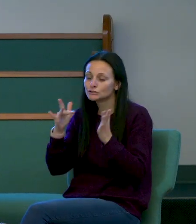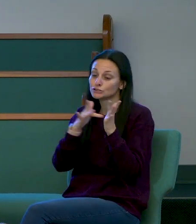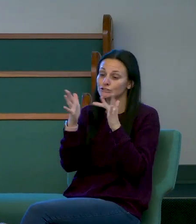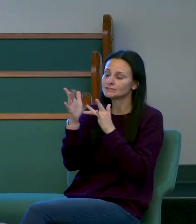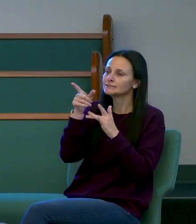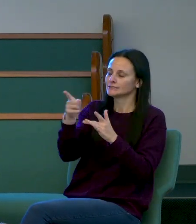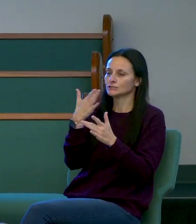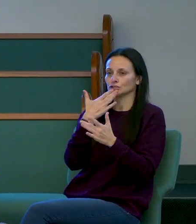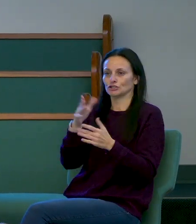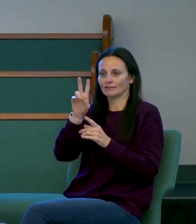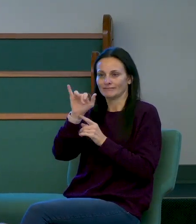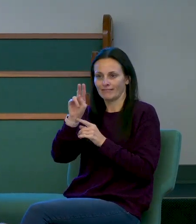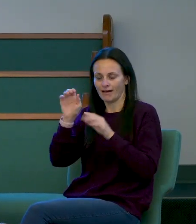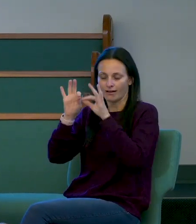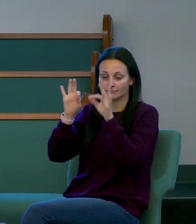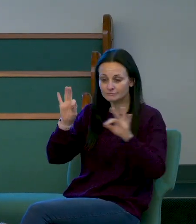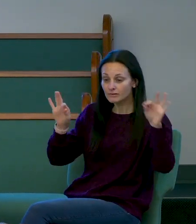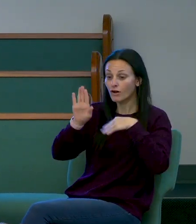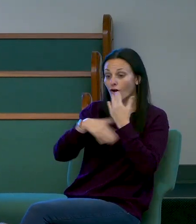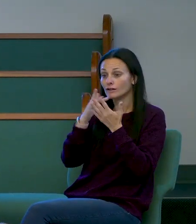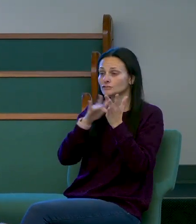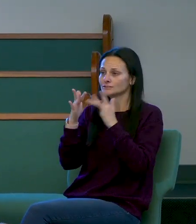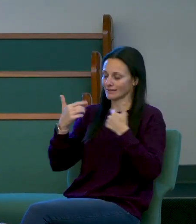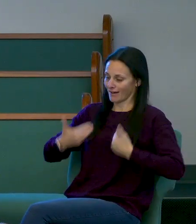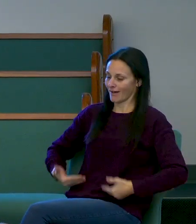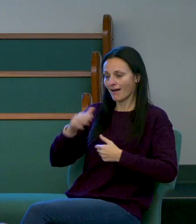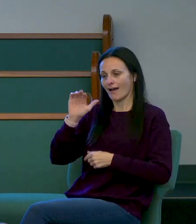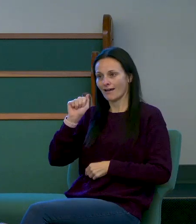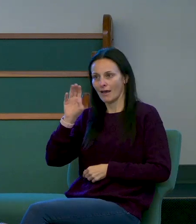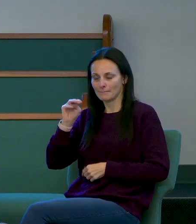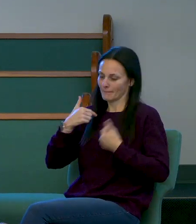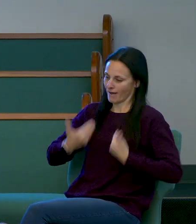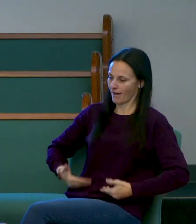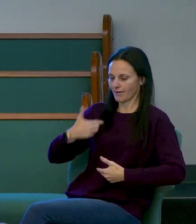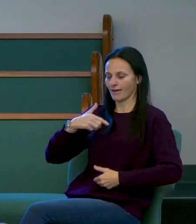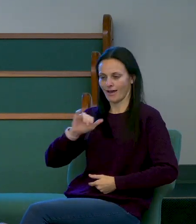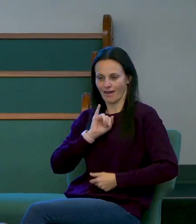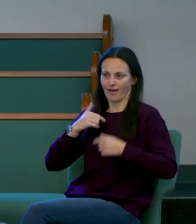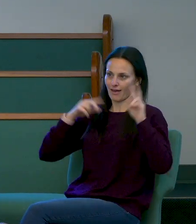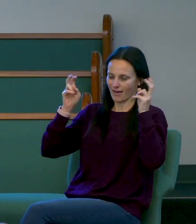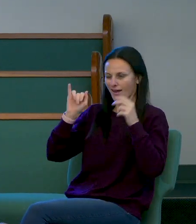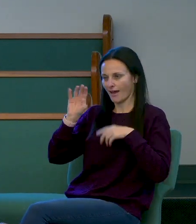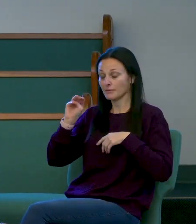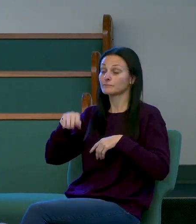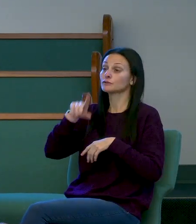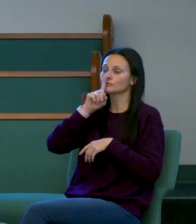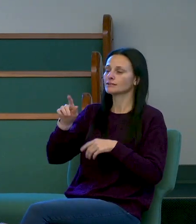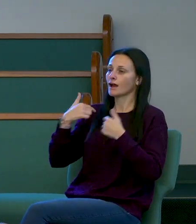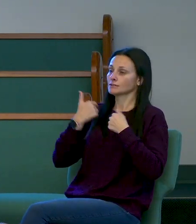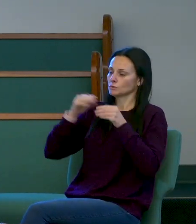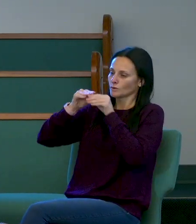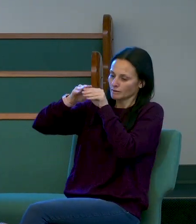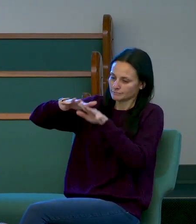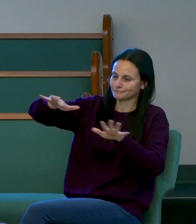good vine, all of Jesus's I am statements, I am the good vine, and us as the branches.